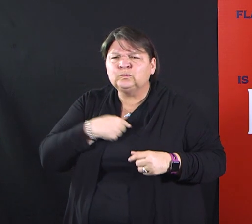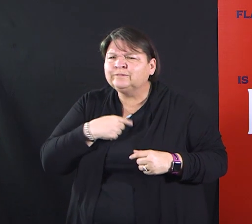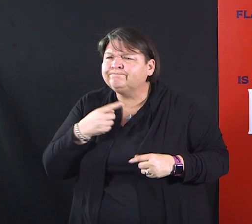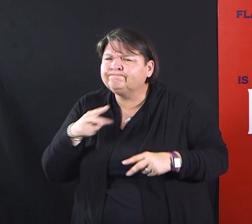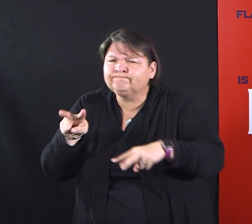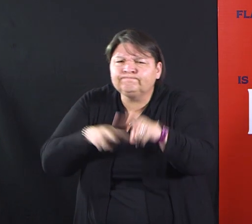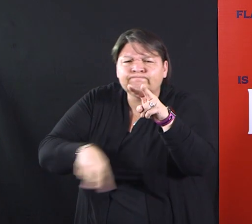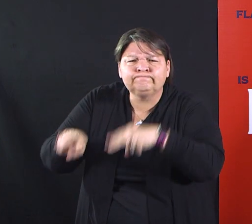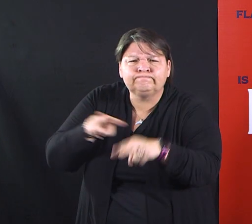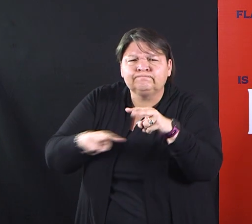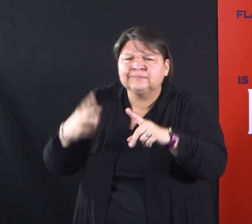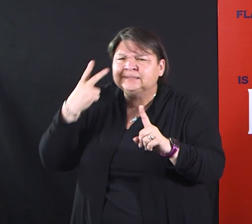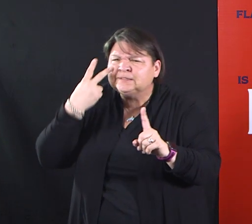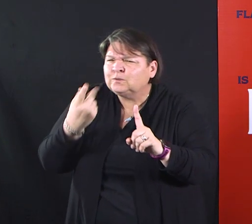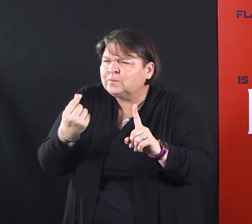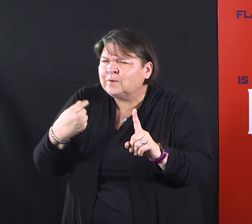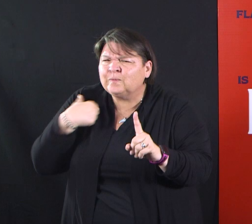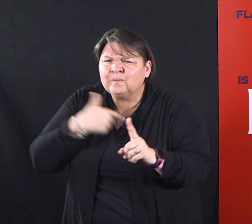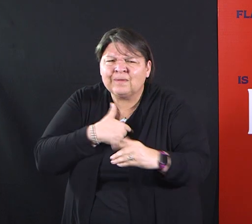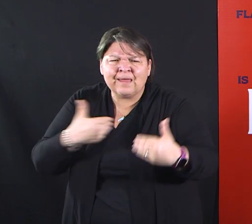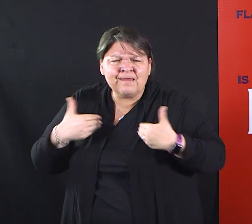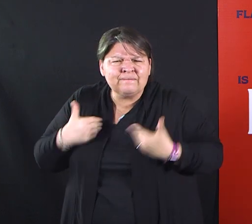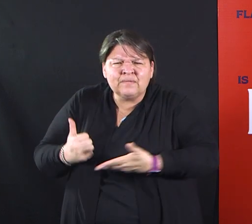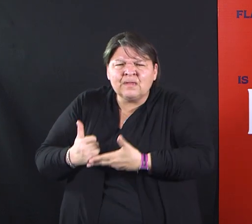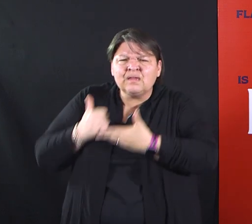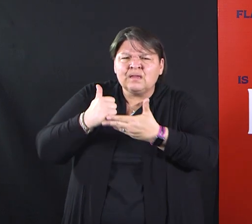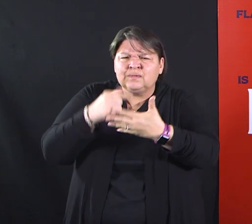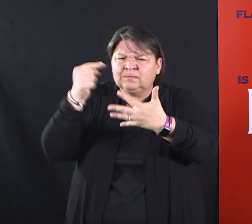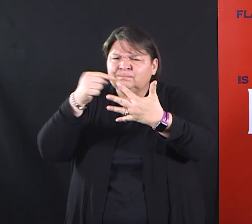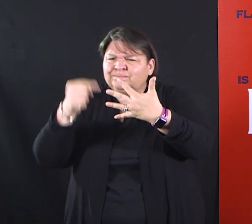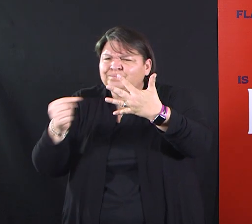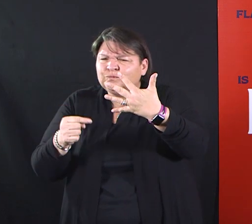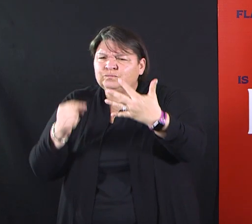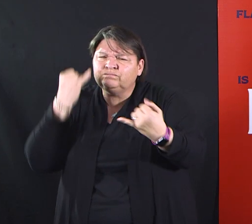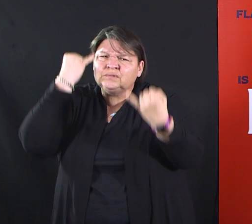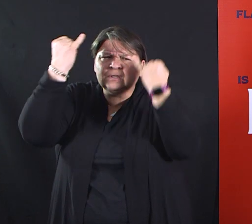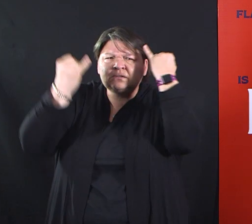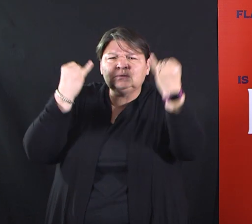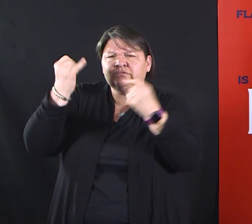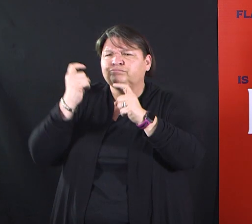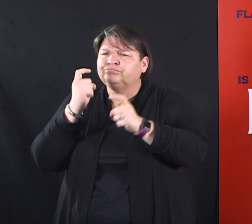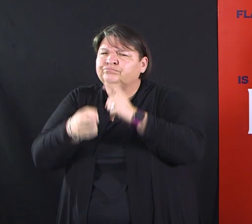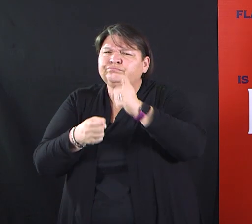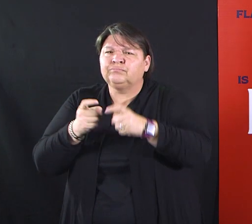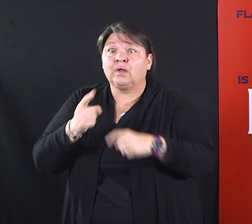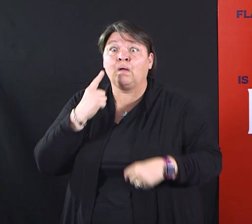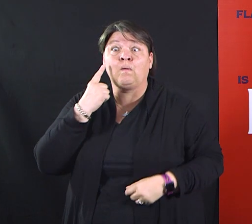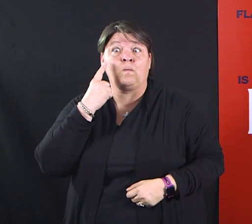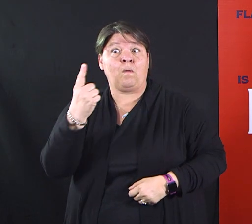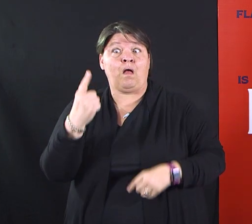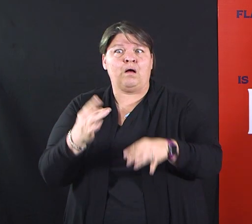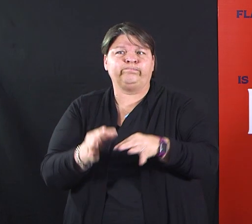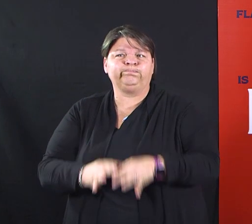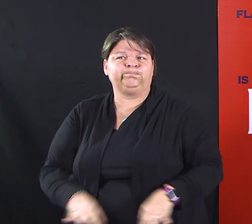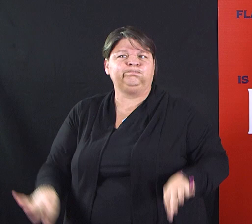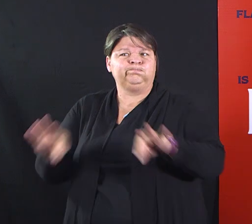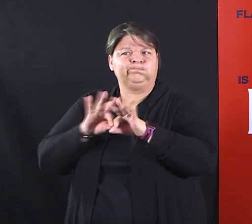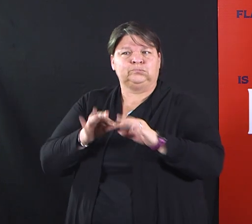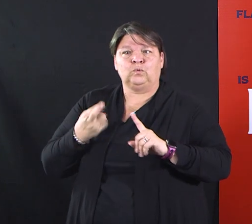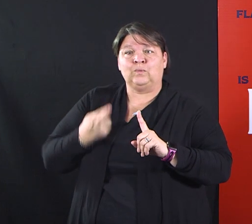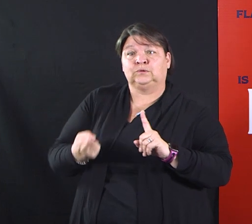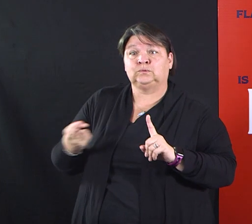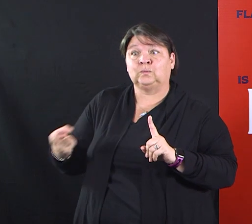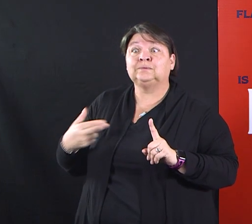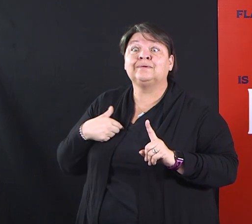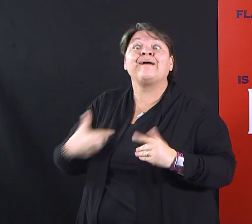as they become available. One extremely important resource that I want to make sure you're aware of to keep up with this situation as it unfolds